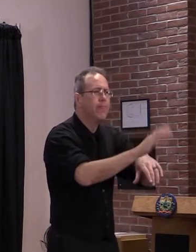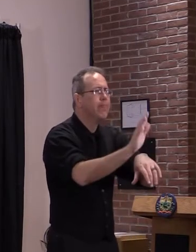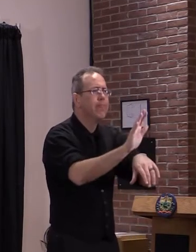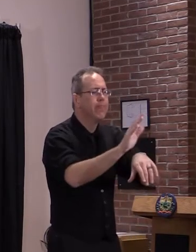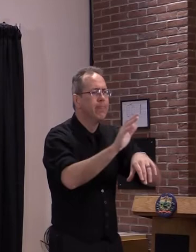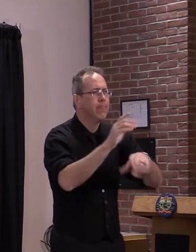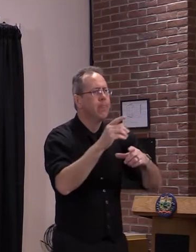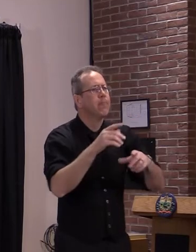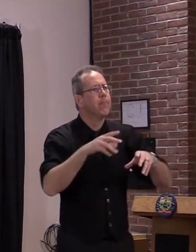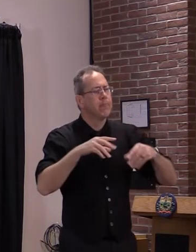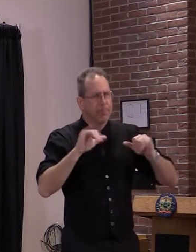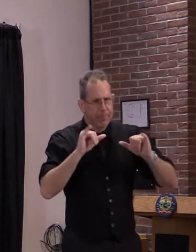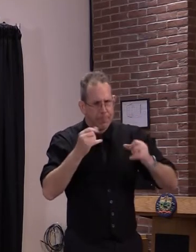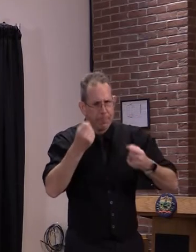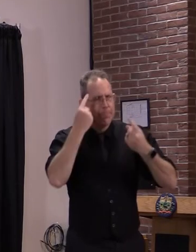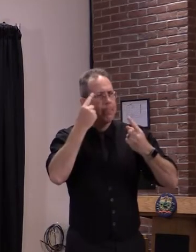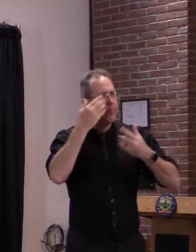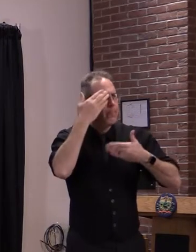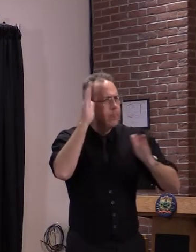into arguments and